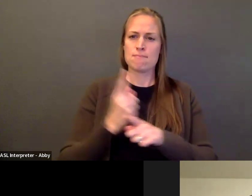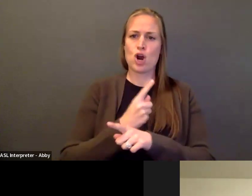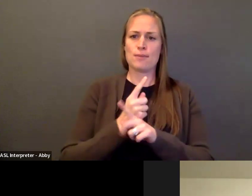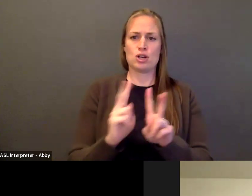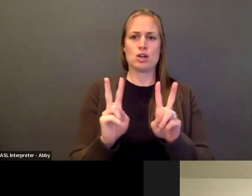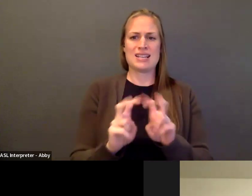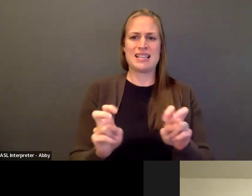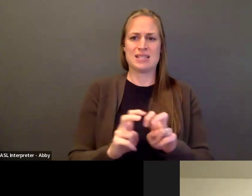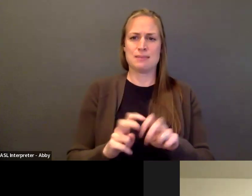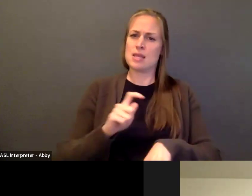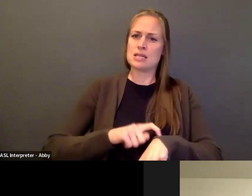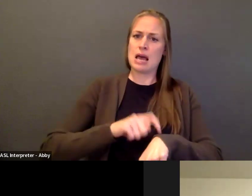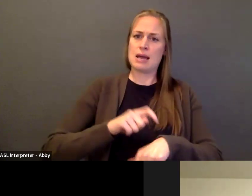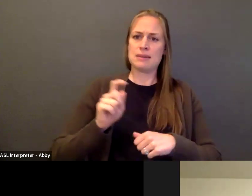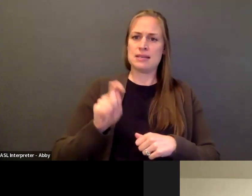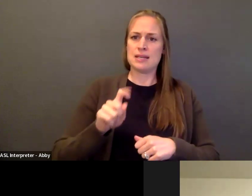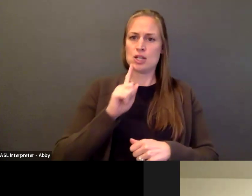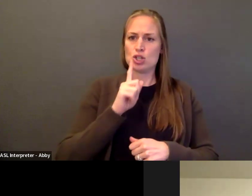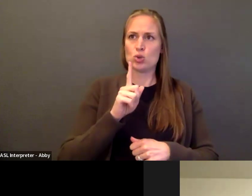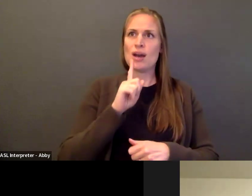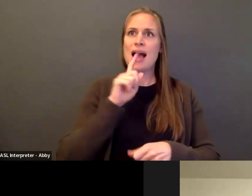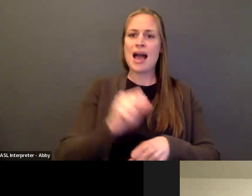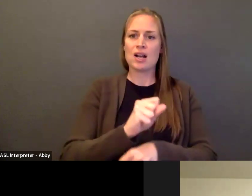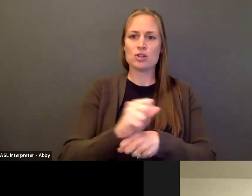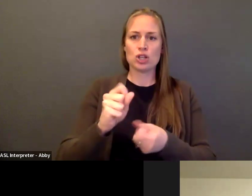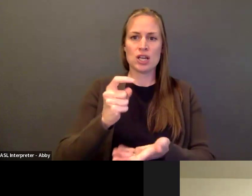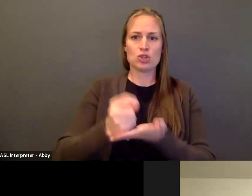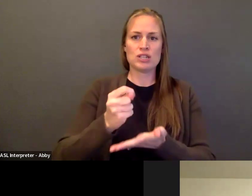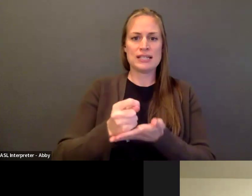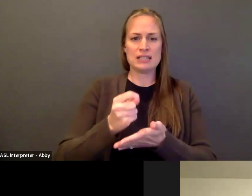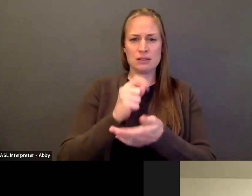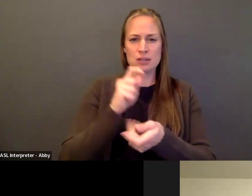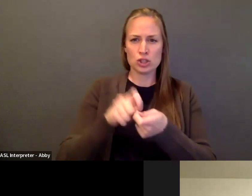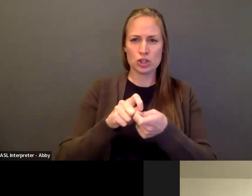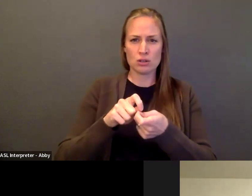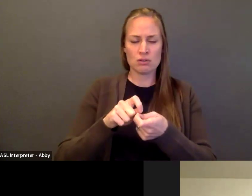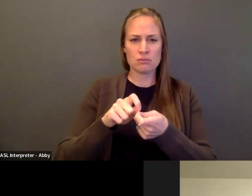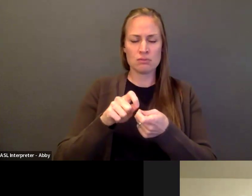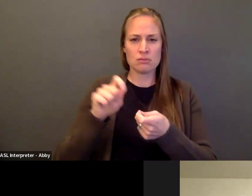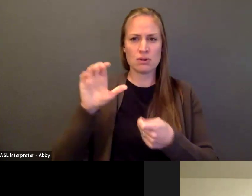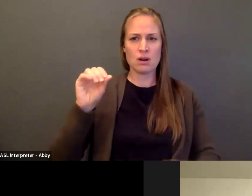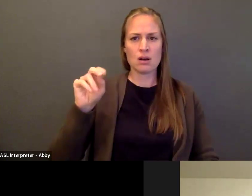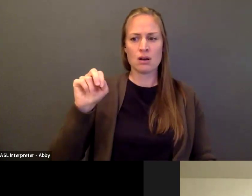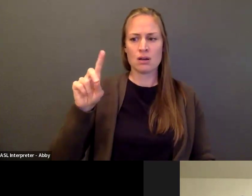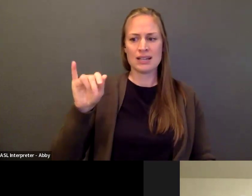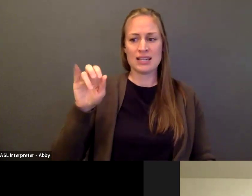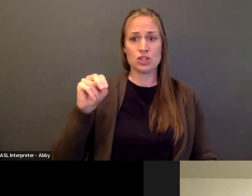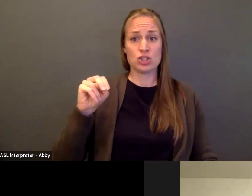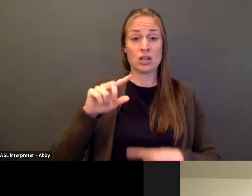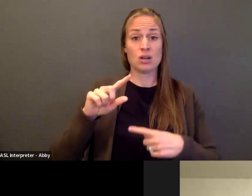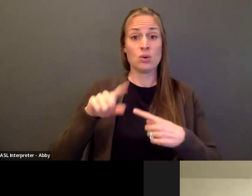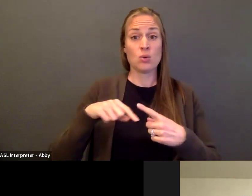to actually treat certain conditions when you do have your kid in a crisis.